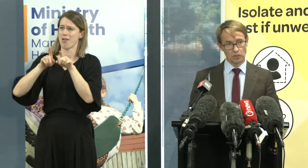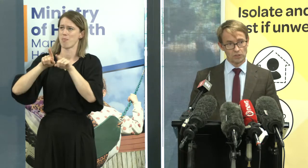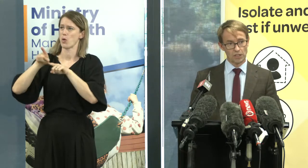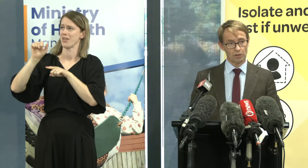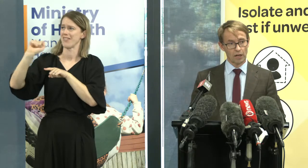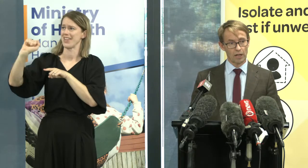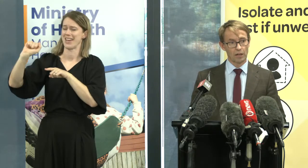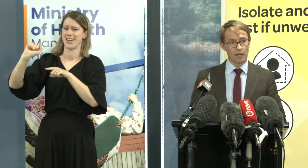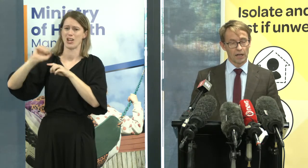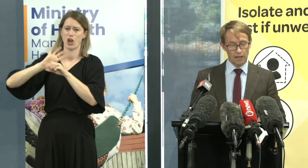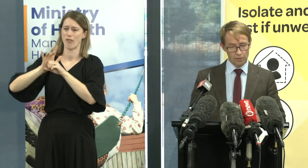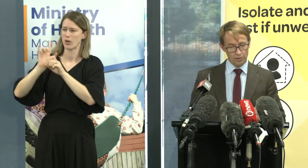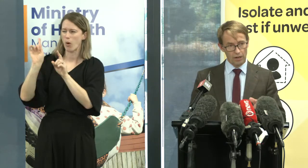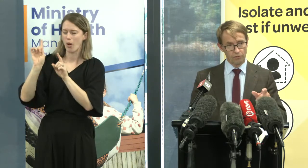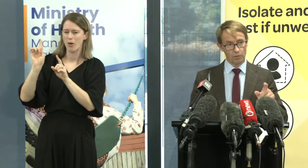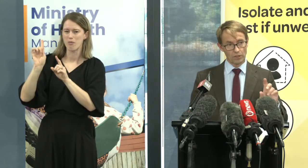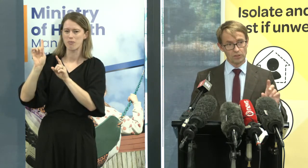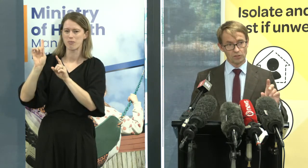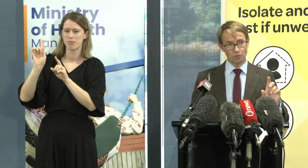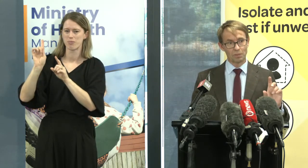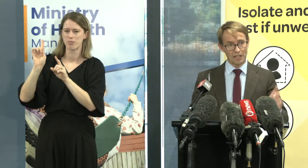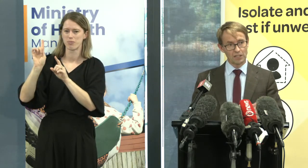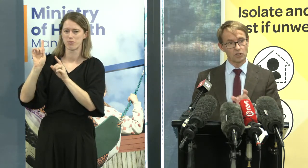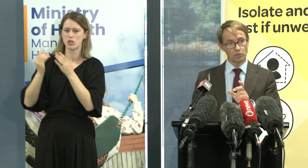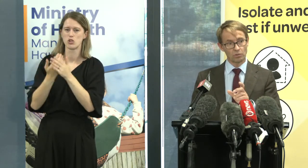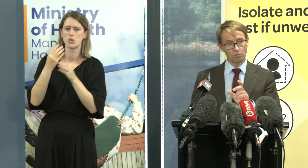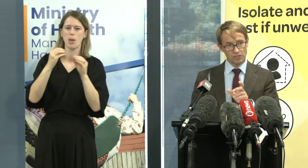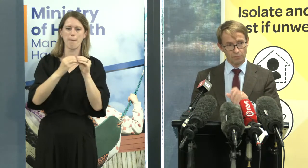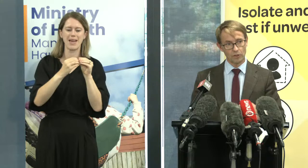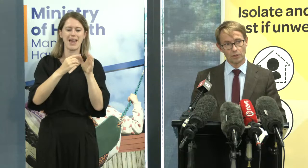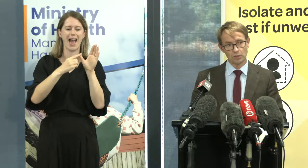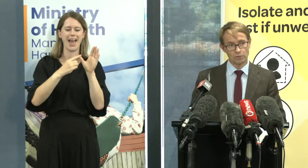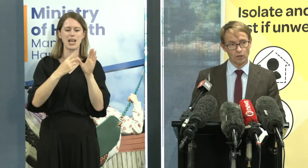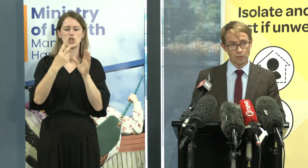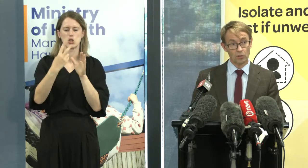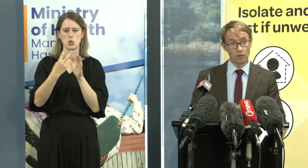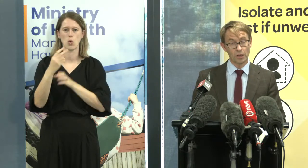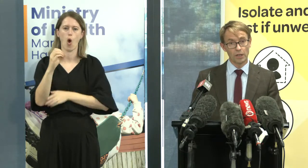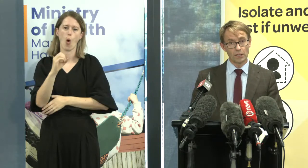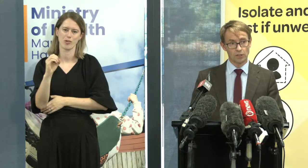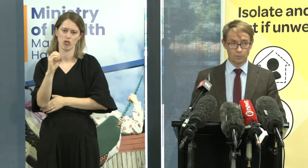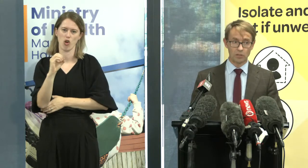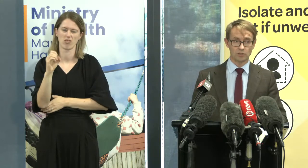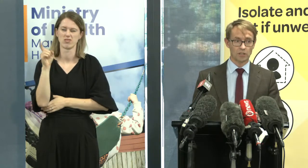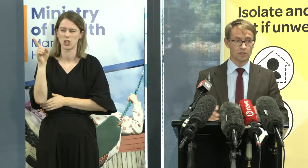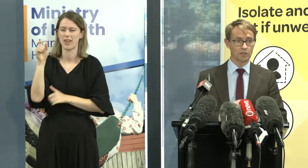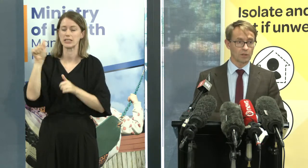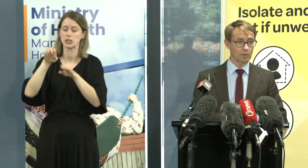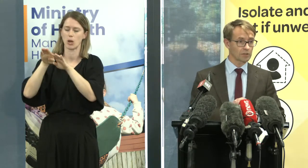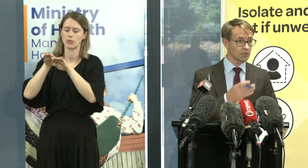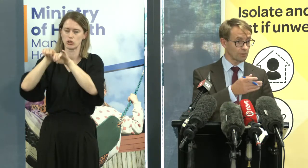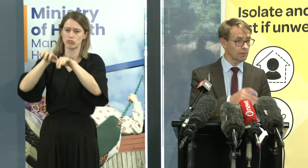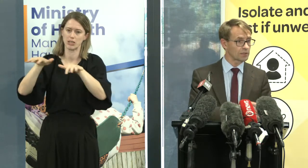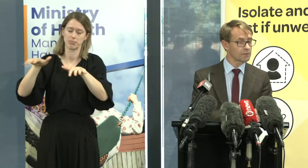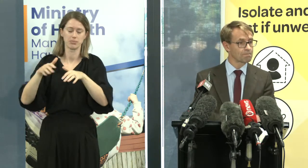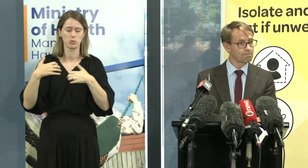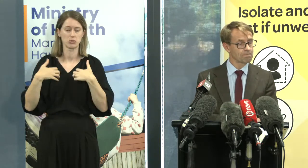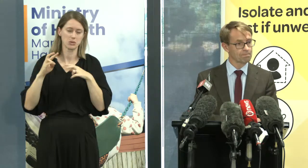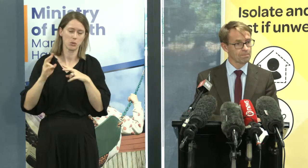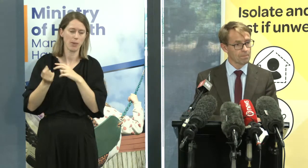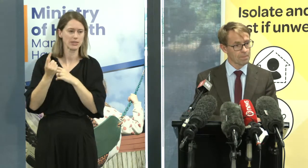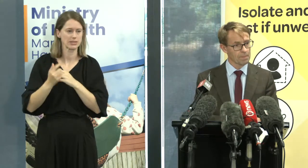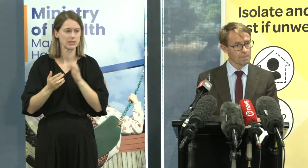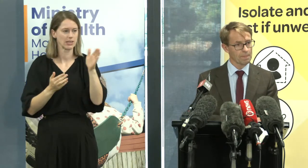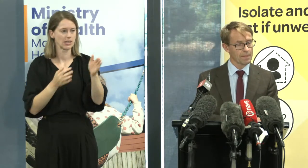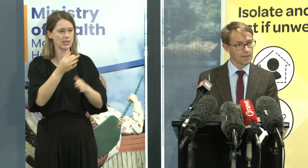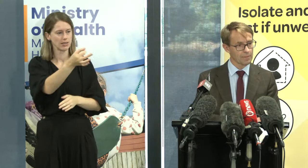their infections here are from this new BA2 subvariant of Omicron. So it'll be interesting to see what happens there, please. Dr. Bloomfield,